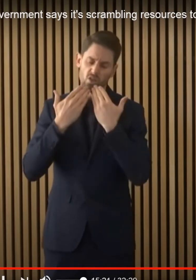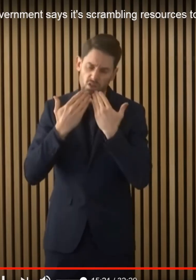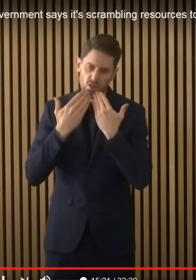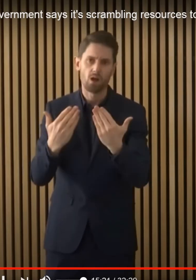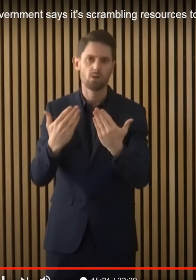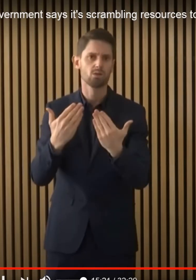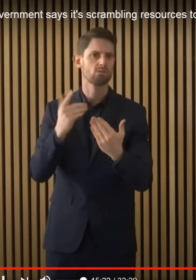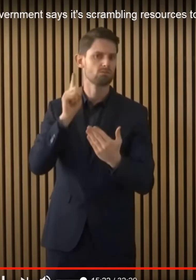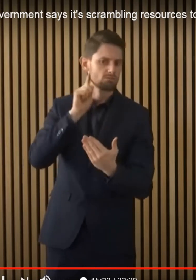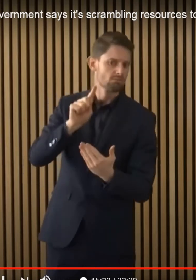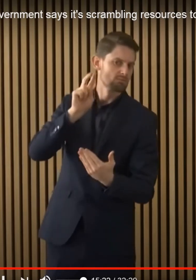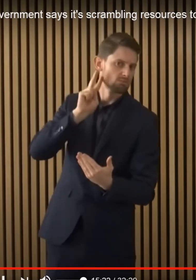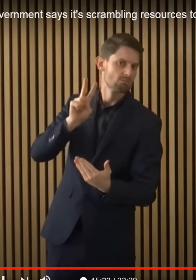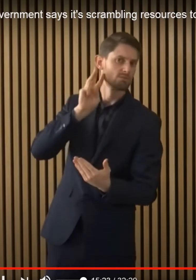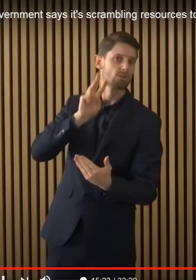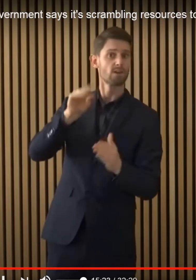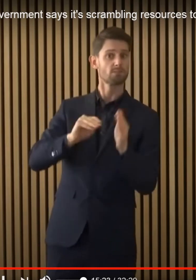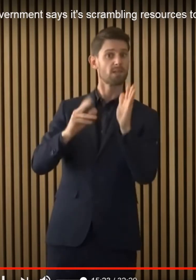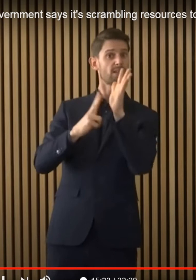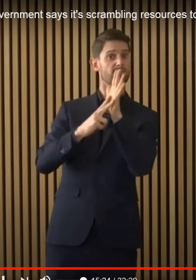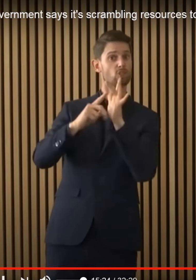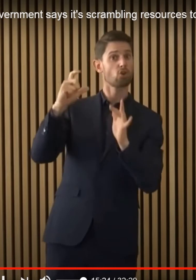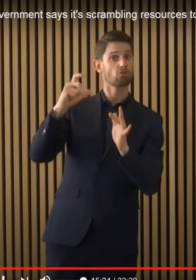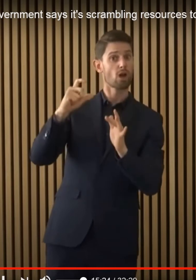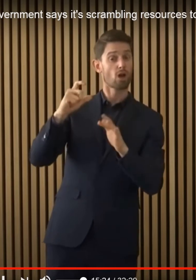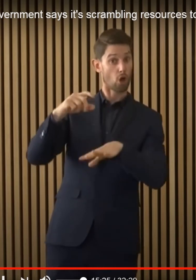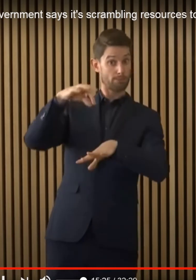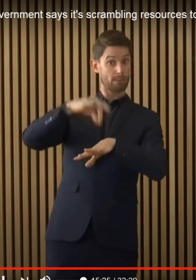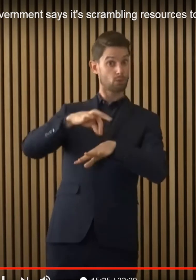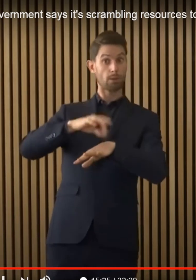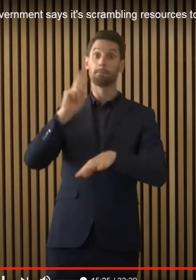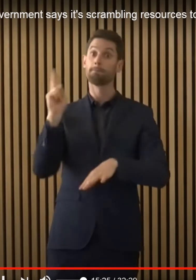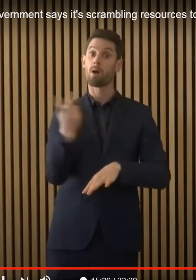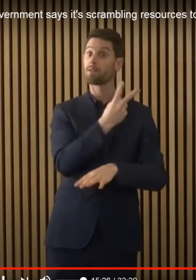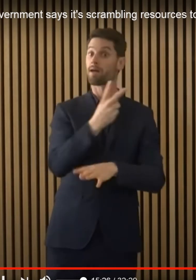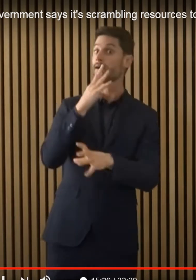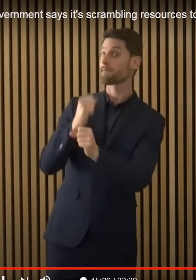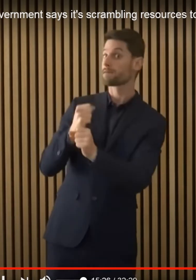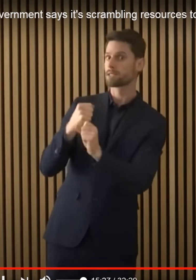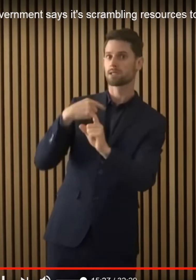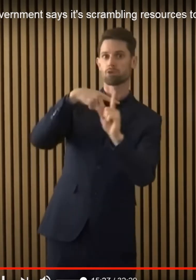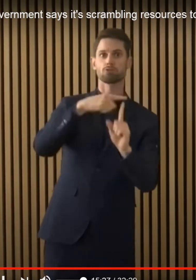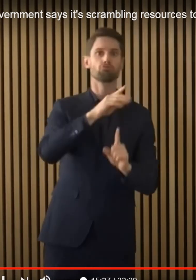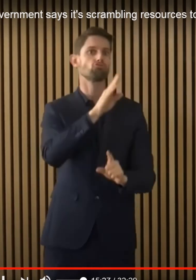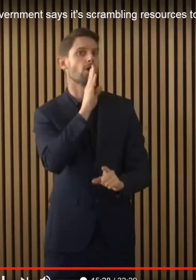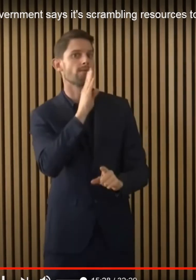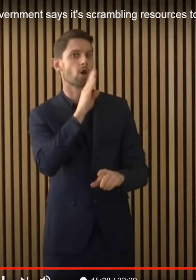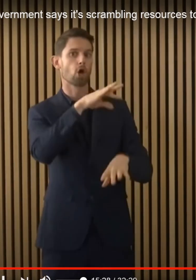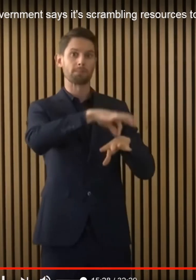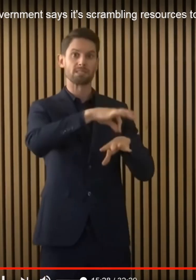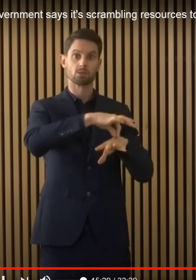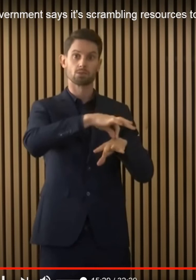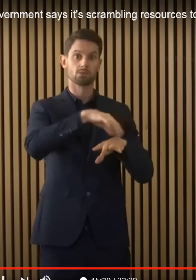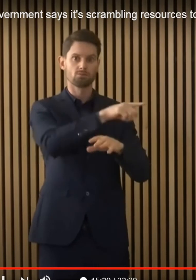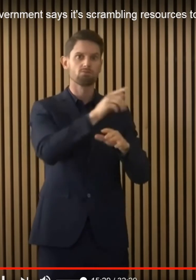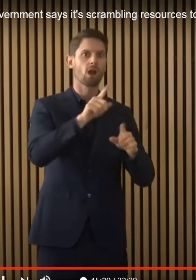recent days, out of the Victorian public and private hospital system, who have reached out to these aged care facilities,